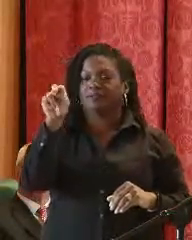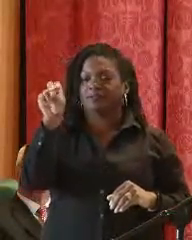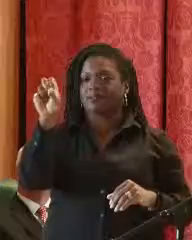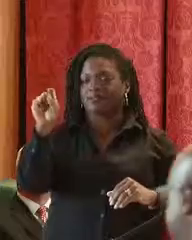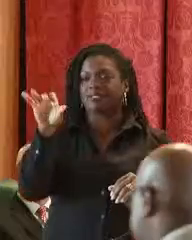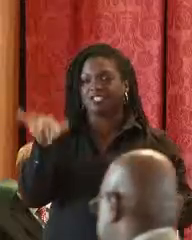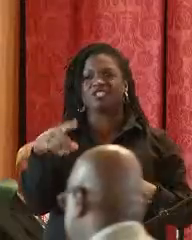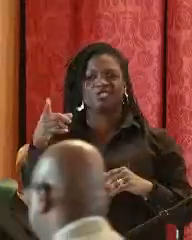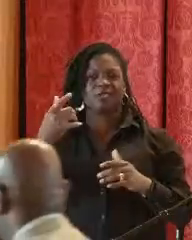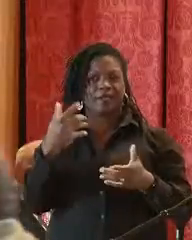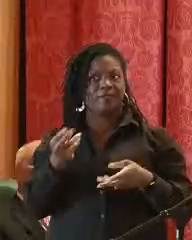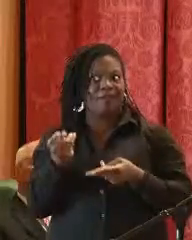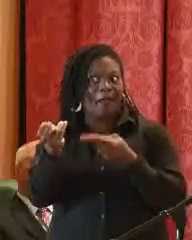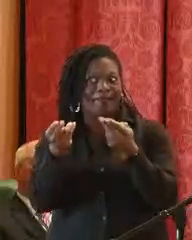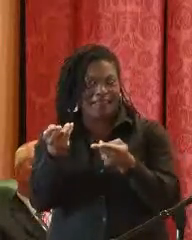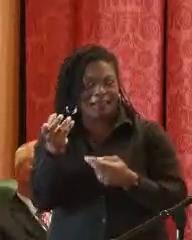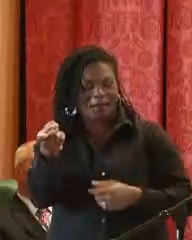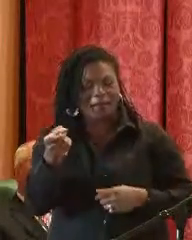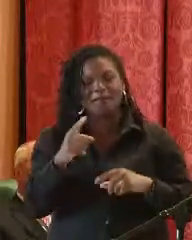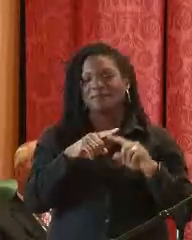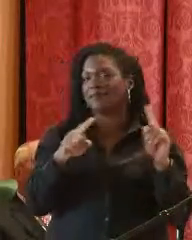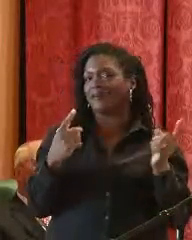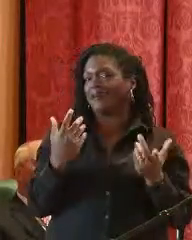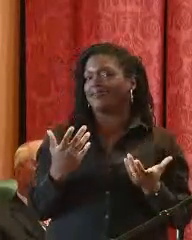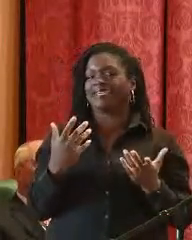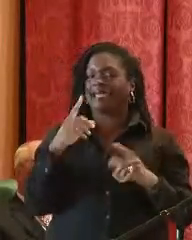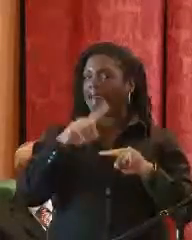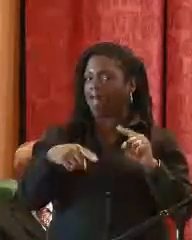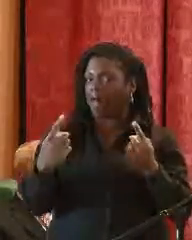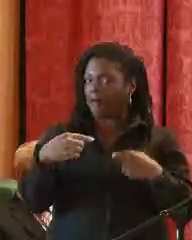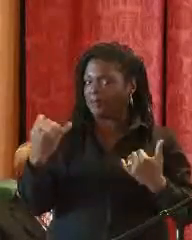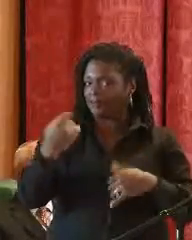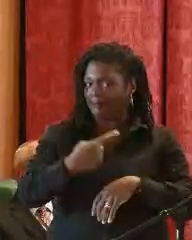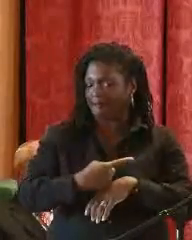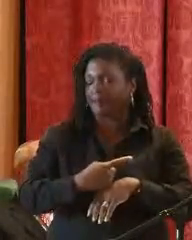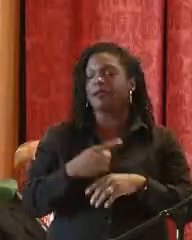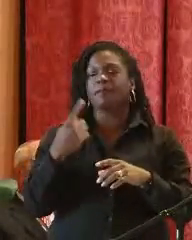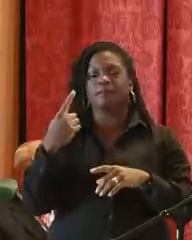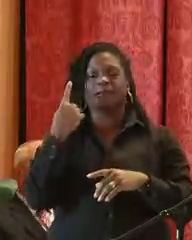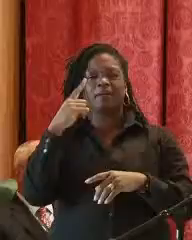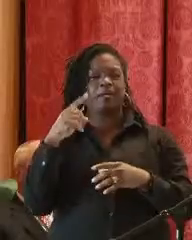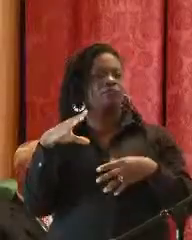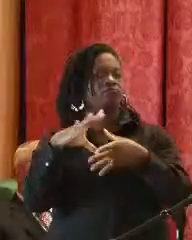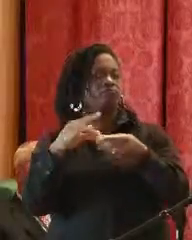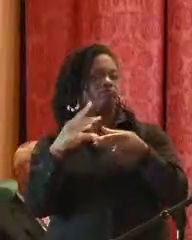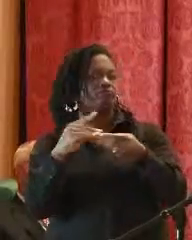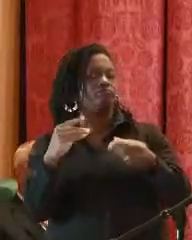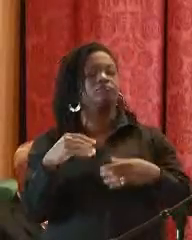today. Nicole shared that she nominated Representative Lyons because of his awesome